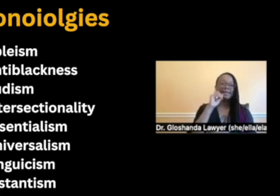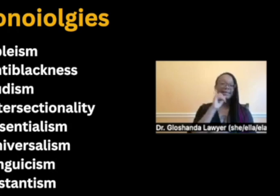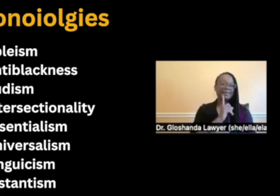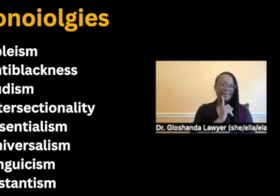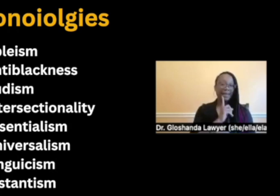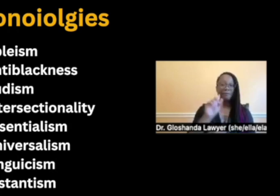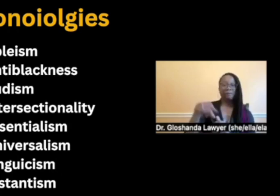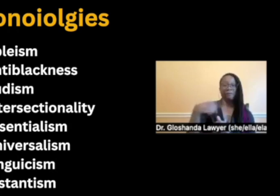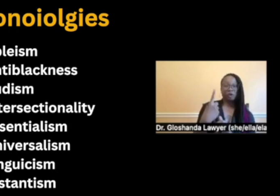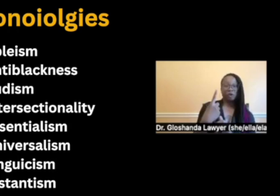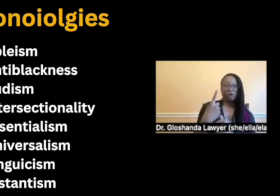how they function.